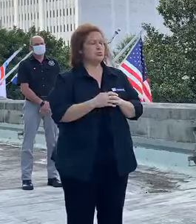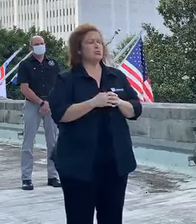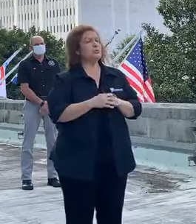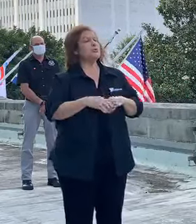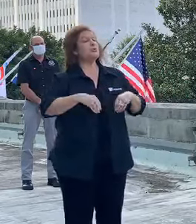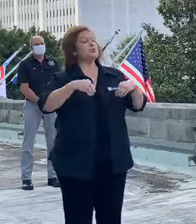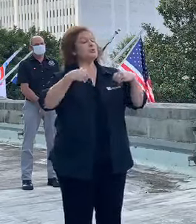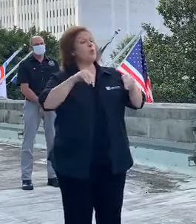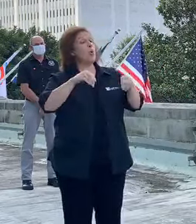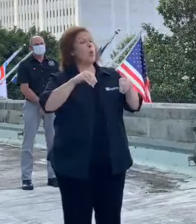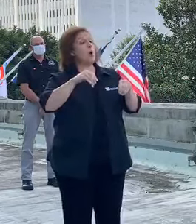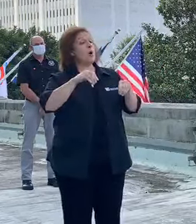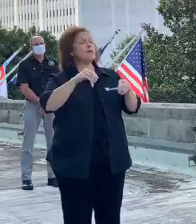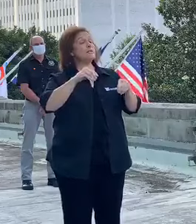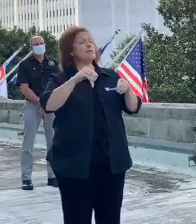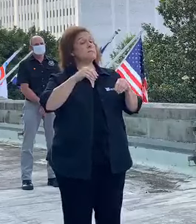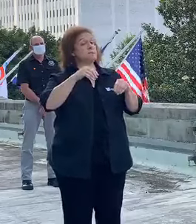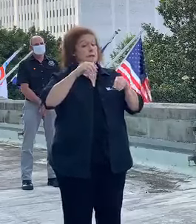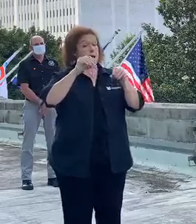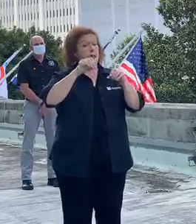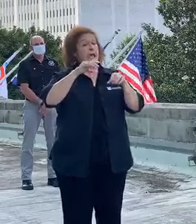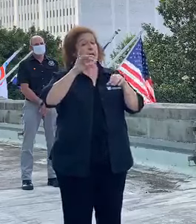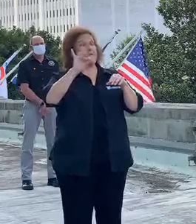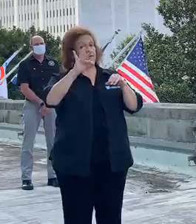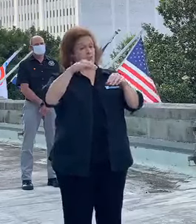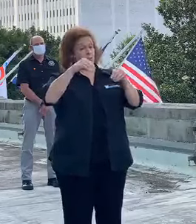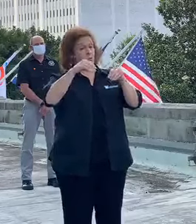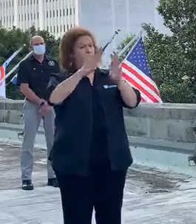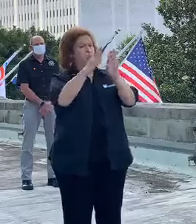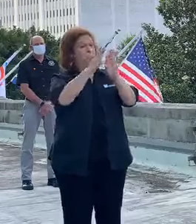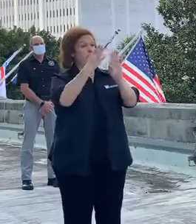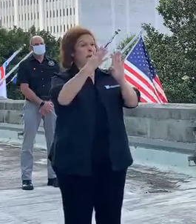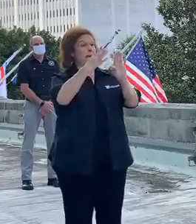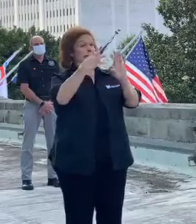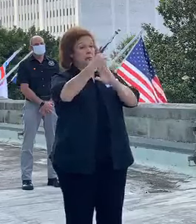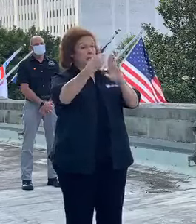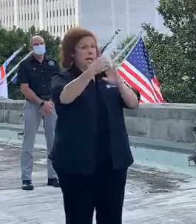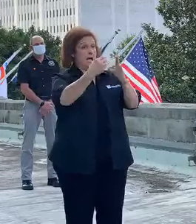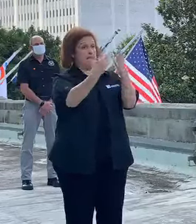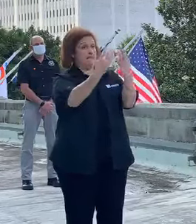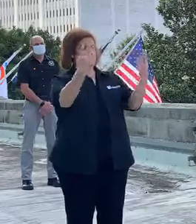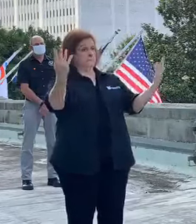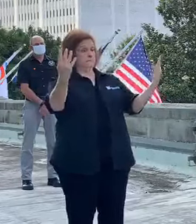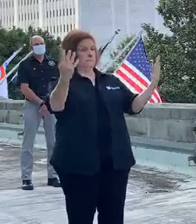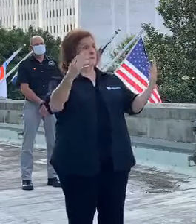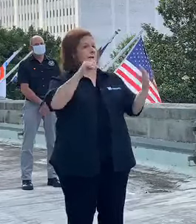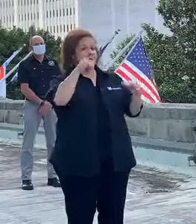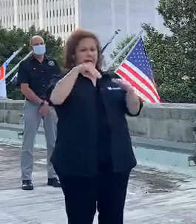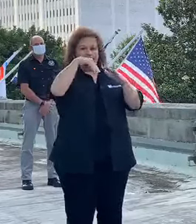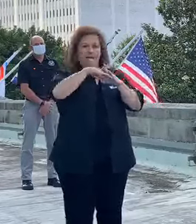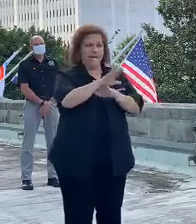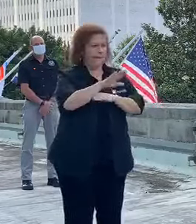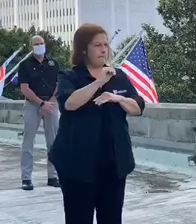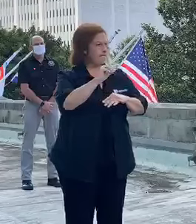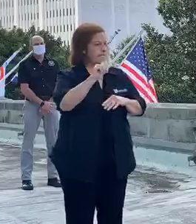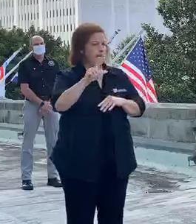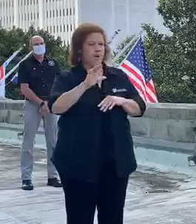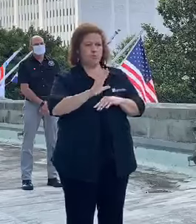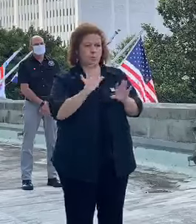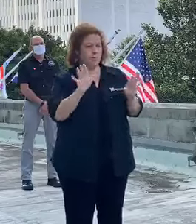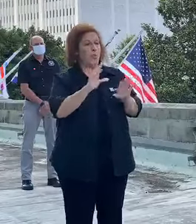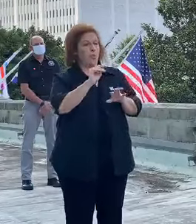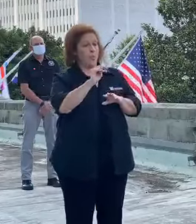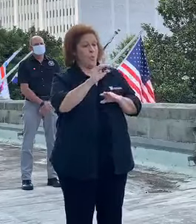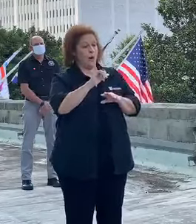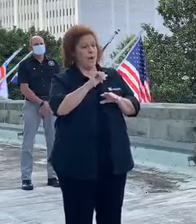Stores with exterior entrances can open at 25% of capacity, maintaining all social distancing